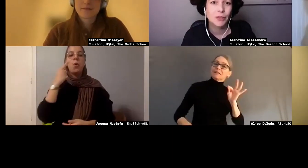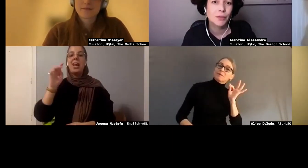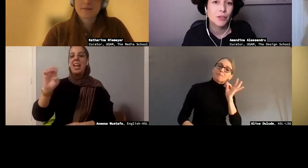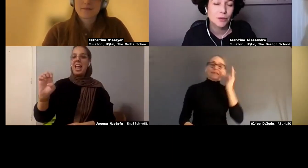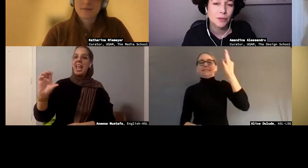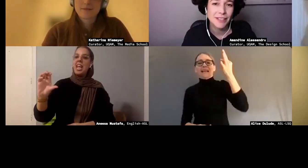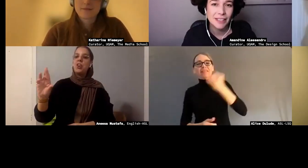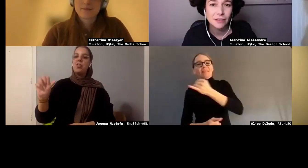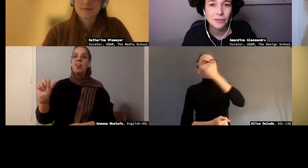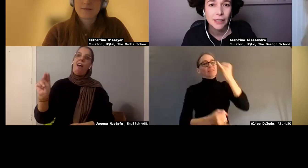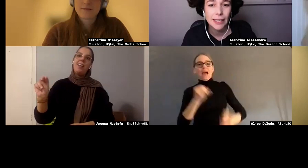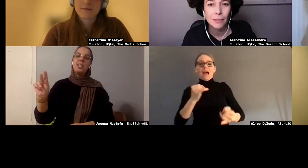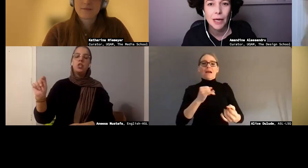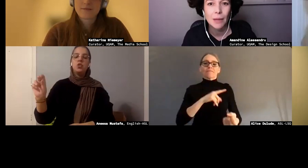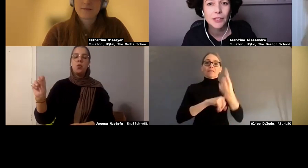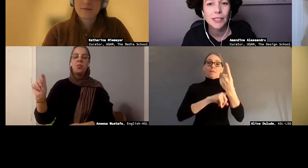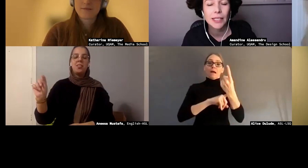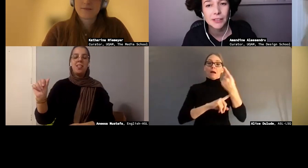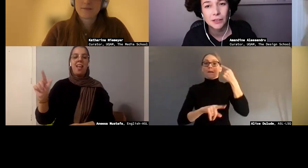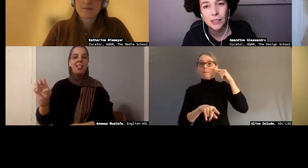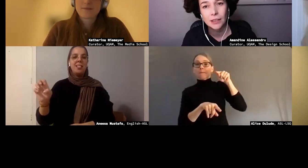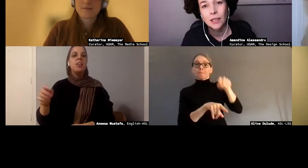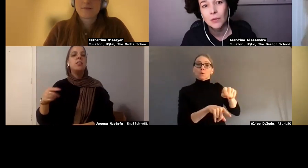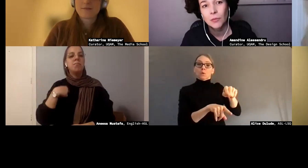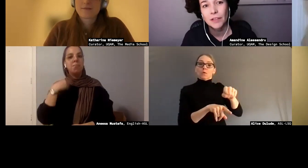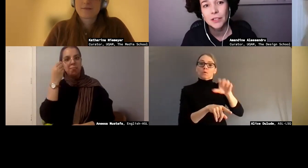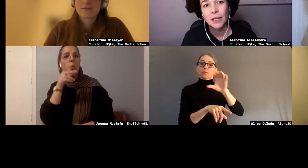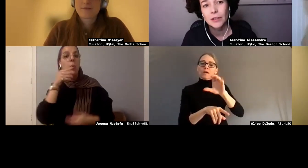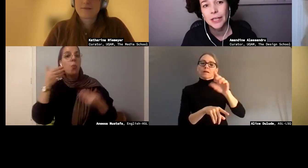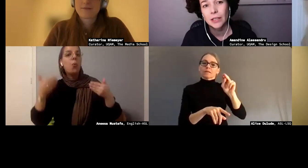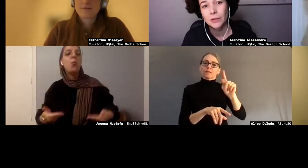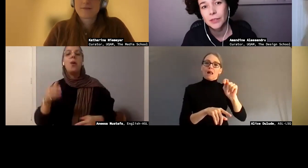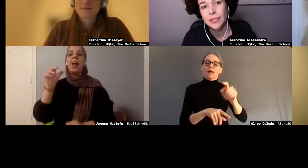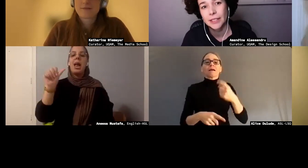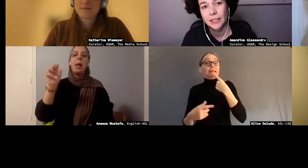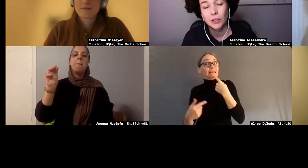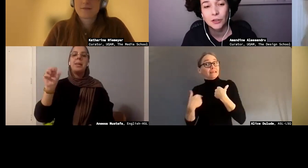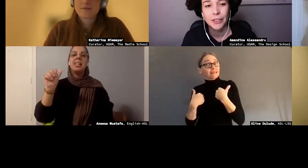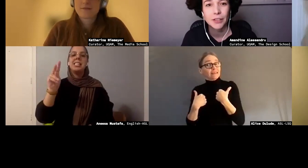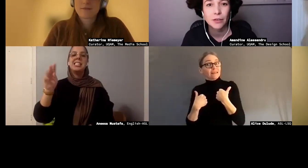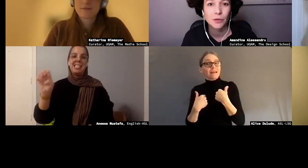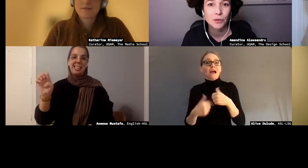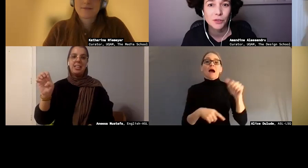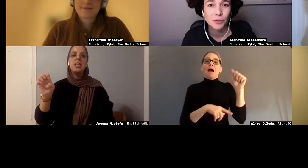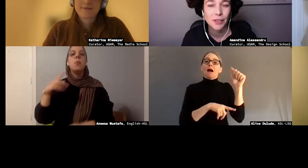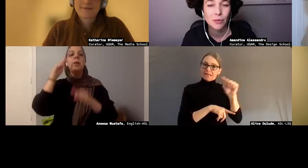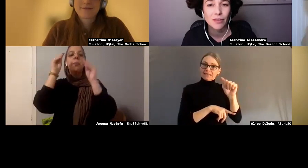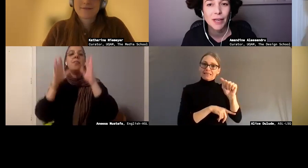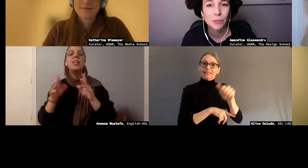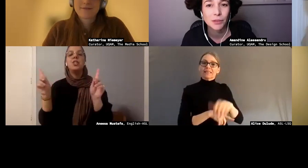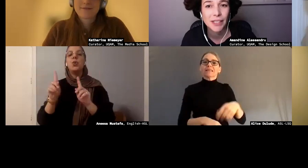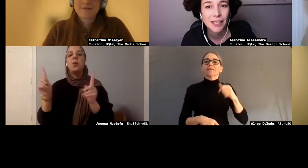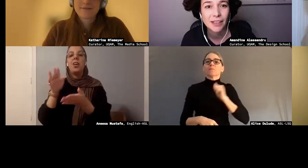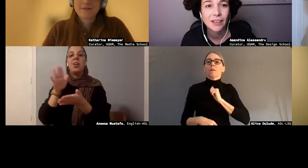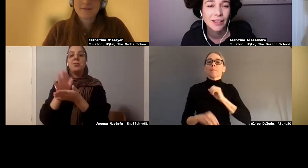quick word to introduce myself. I am Amandine Alessandra, professor at the École de Design and co-curator of Total Screen with